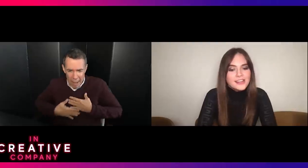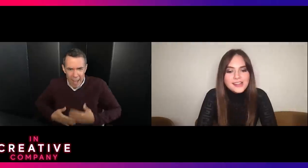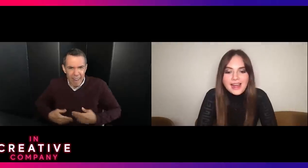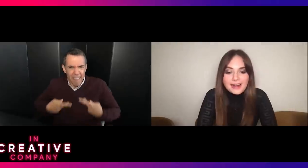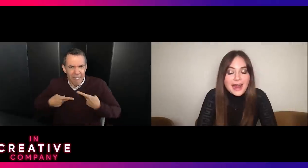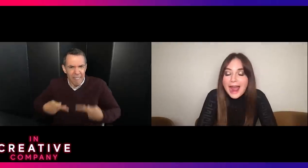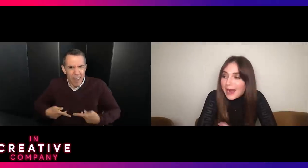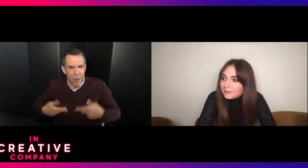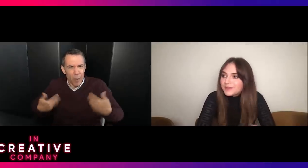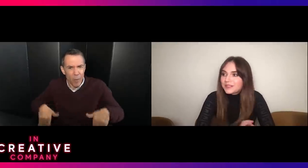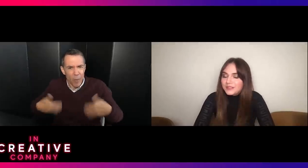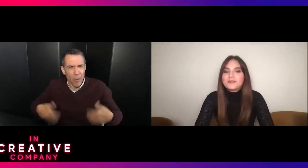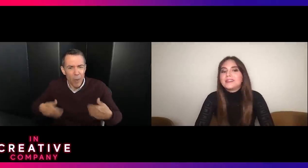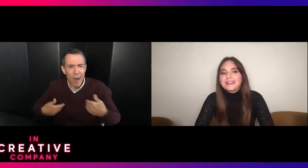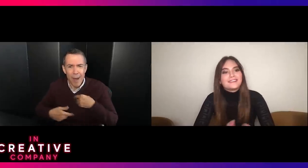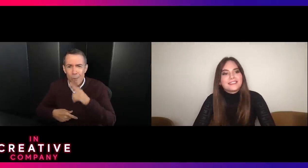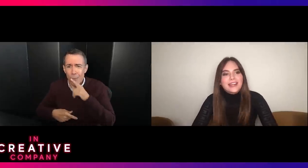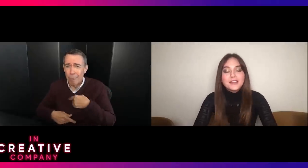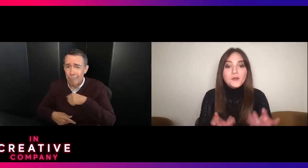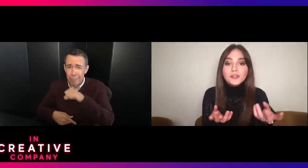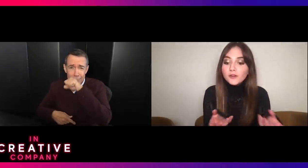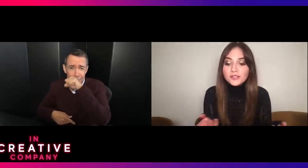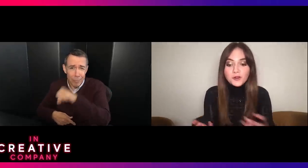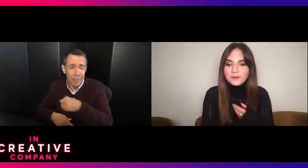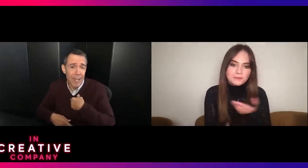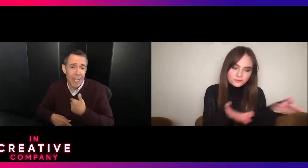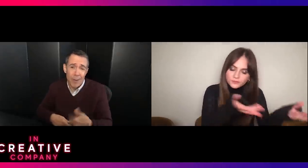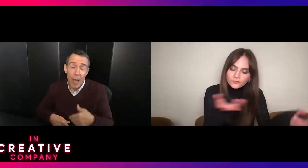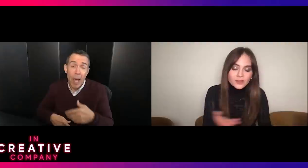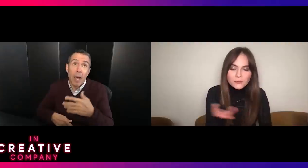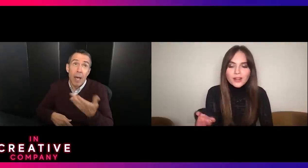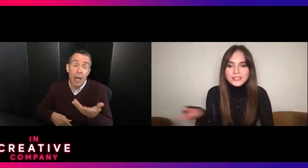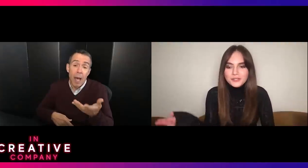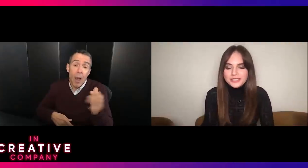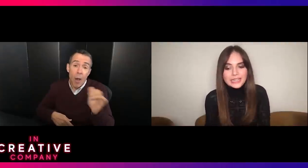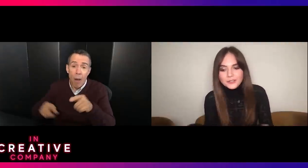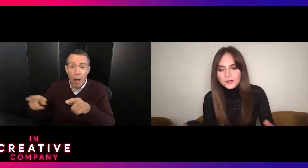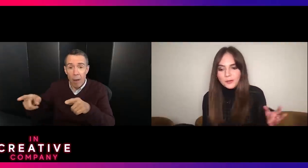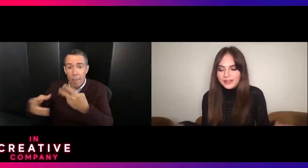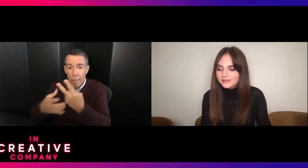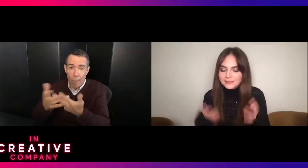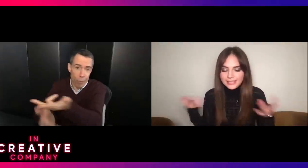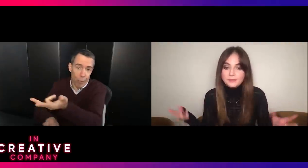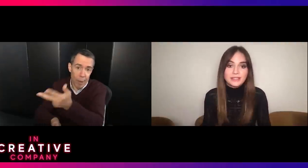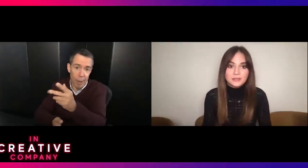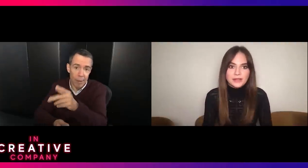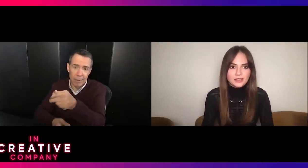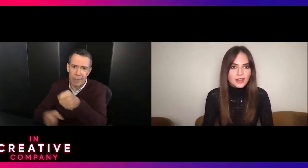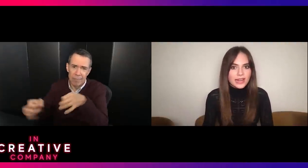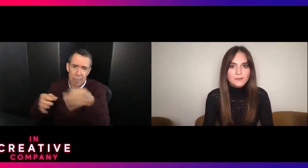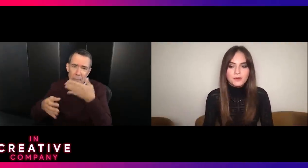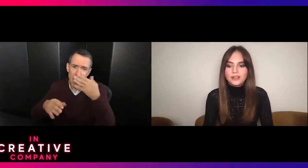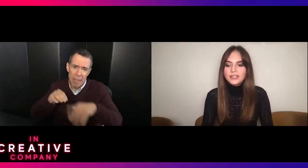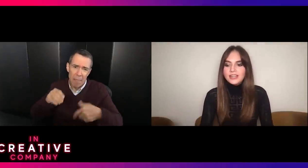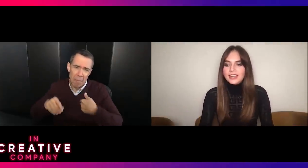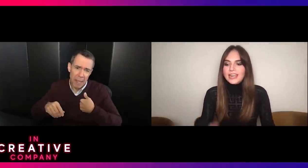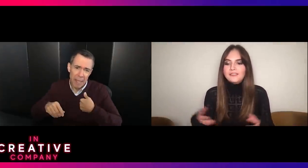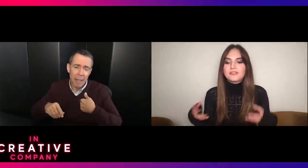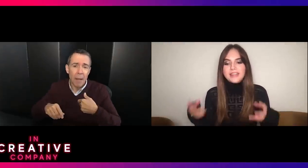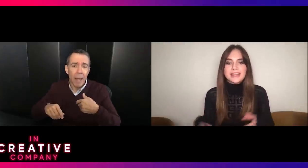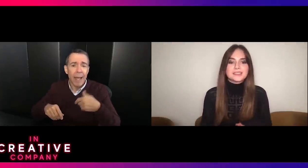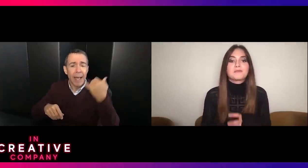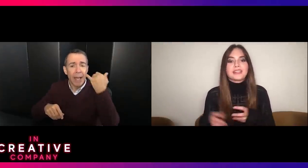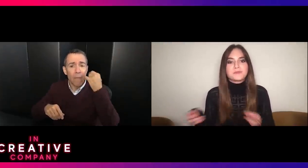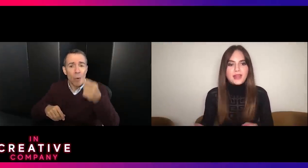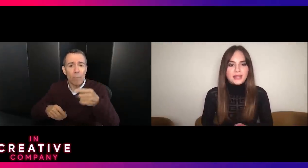physical, and I absolutely loved it. And you know, also, I mean, Marlee, Troy, and Daniel can probably explain this better than I can, but